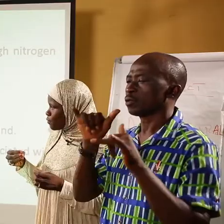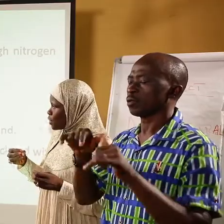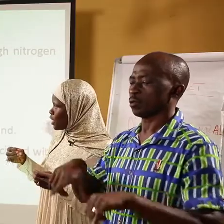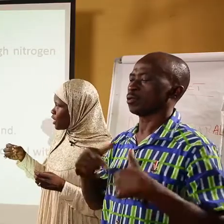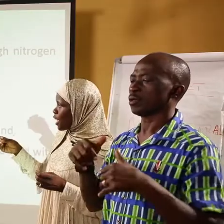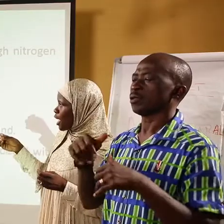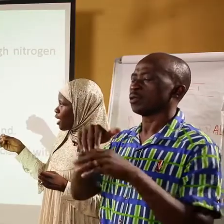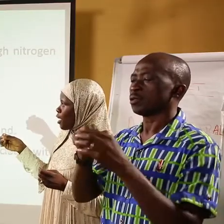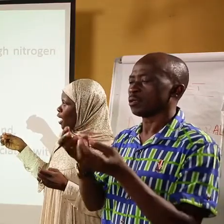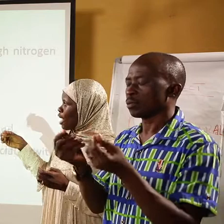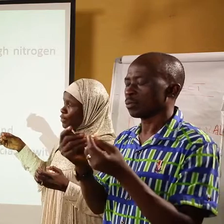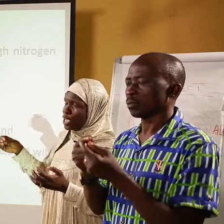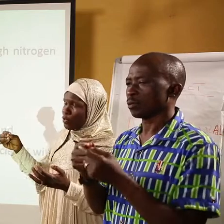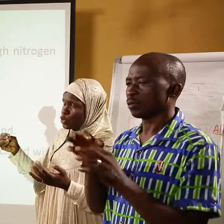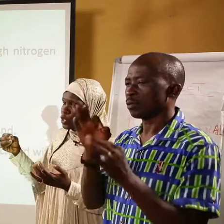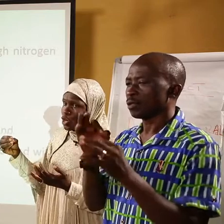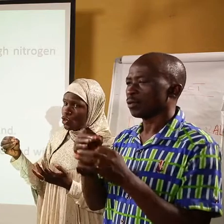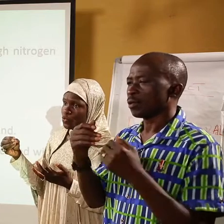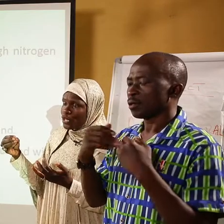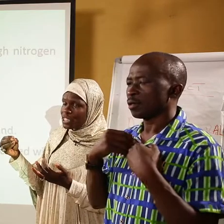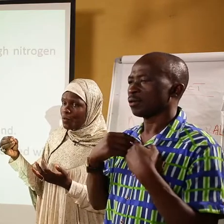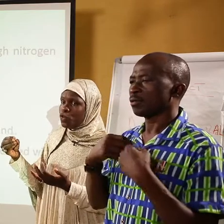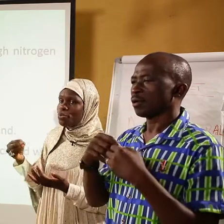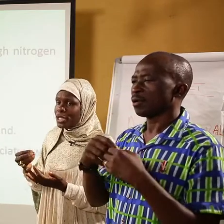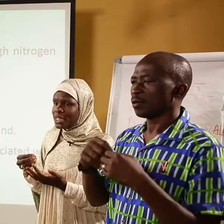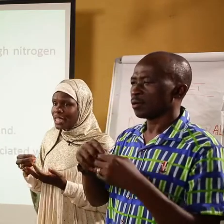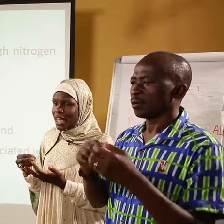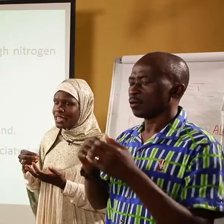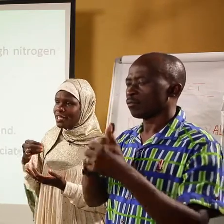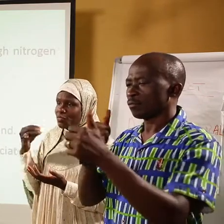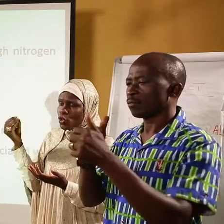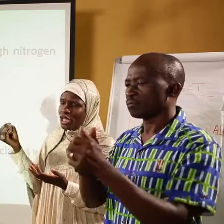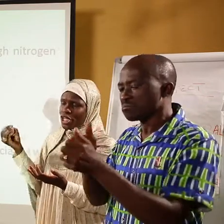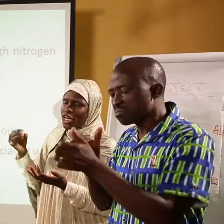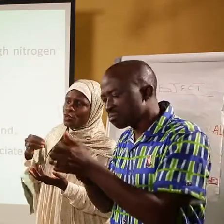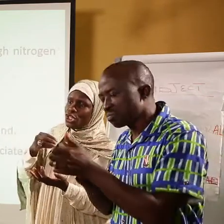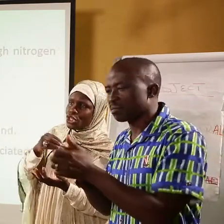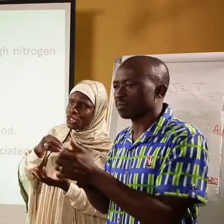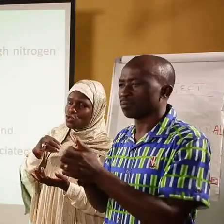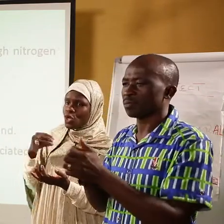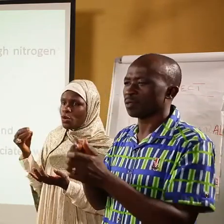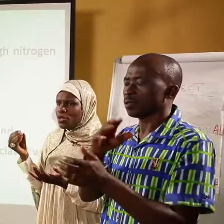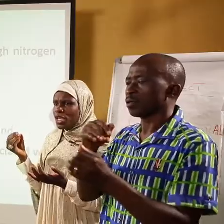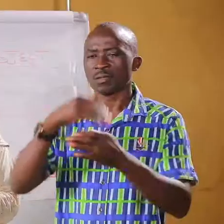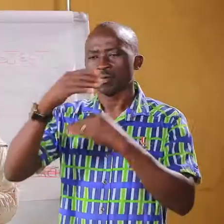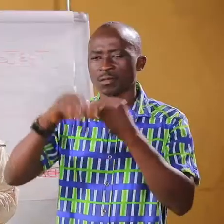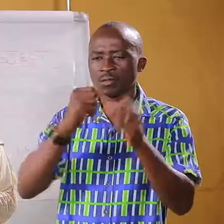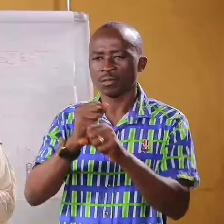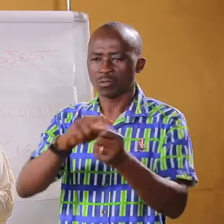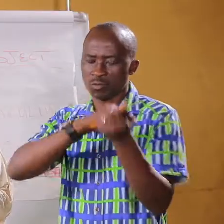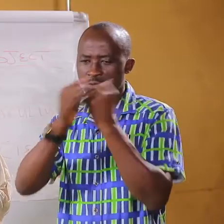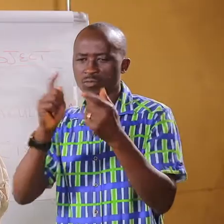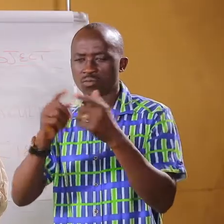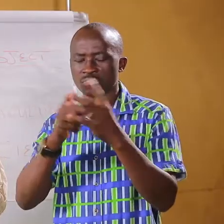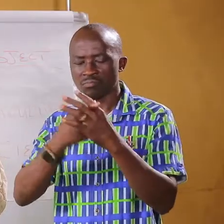Because if really they are after a particular crop, for example maize, and the following year you change it into cowpea, maybe